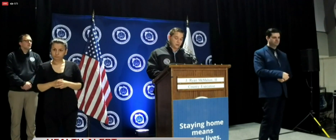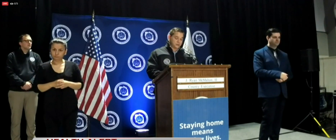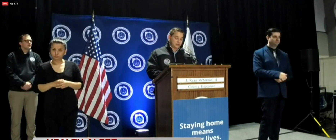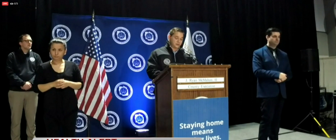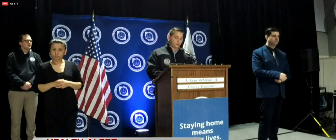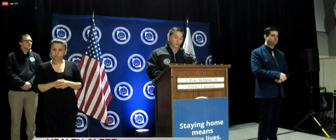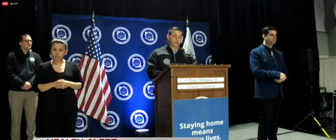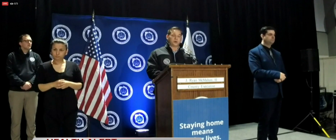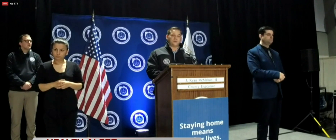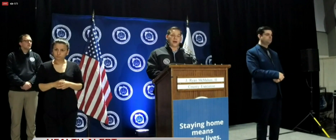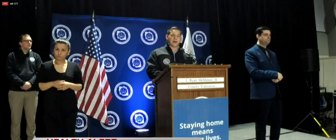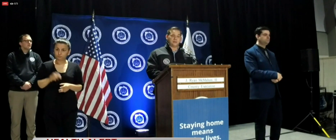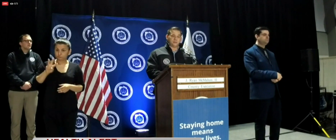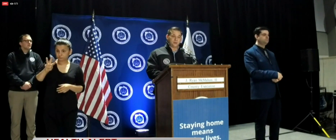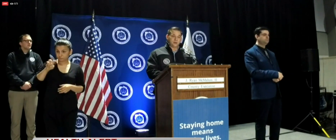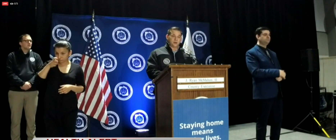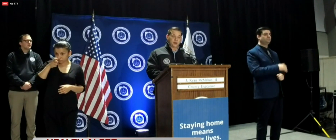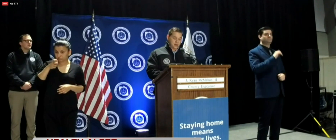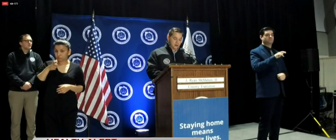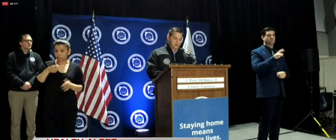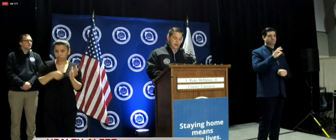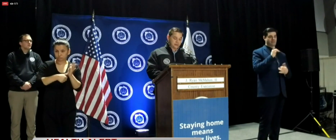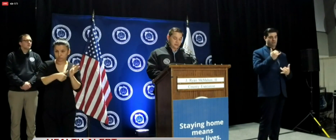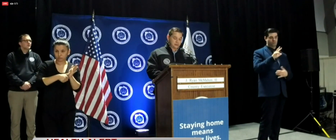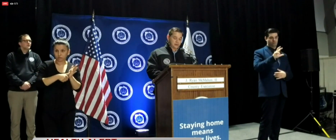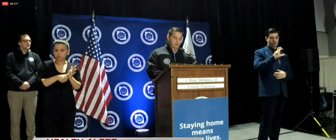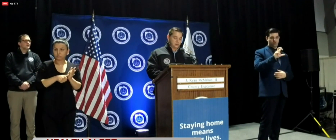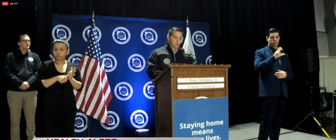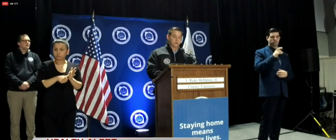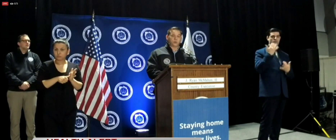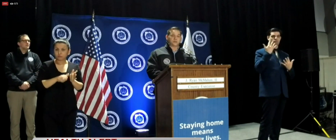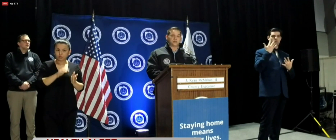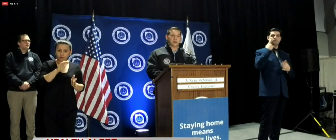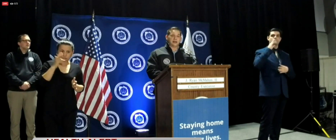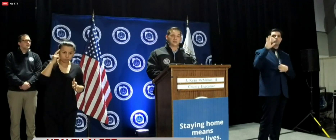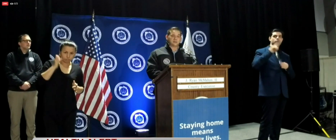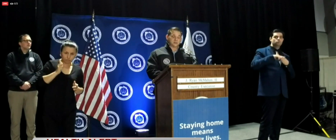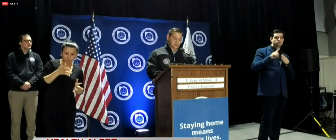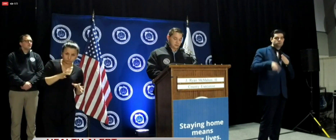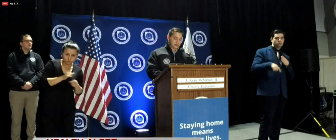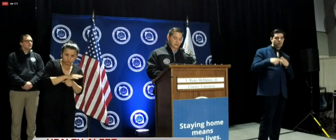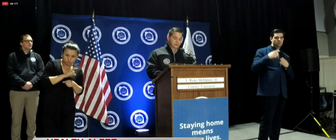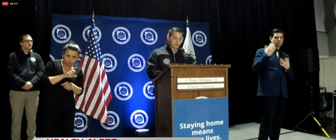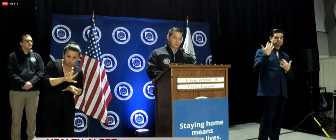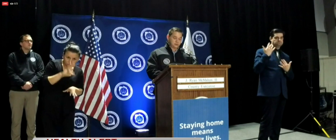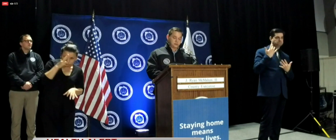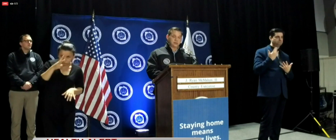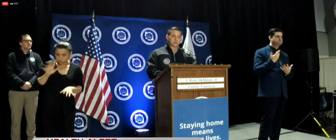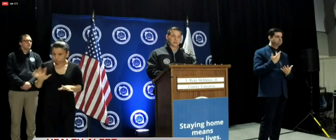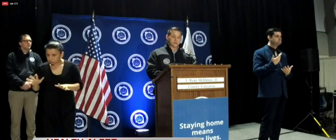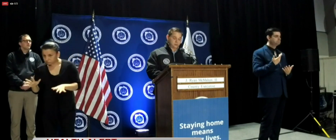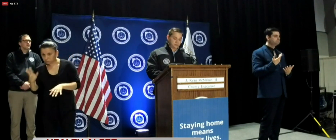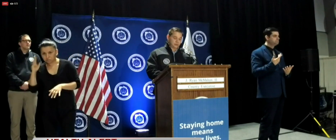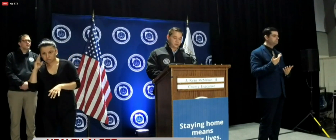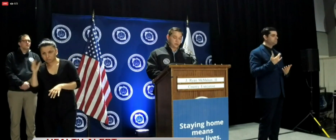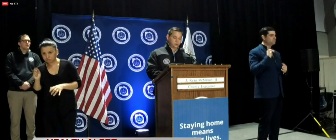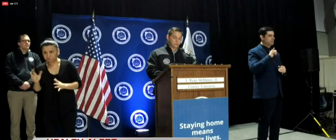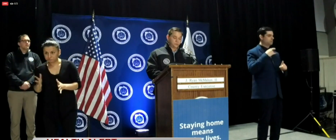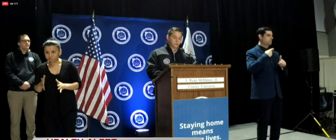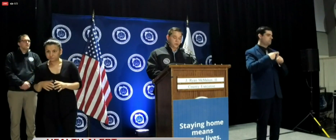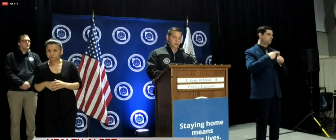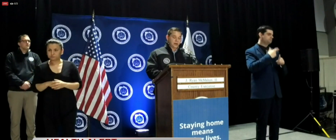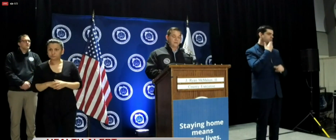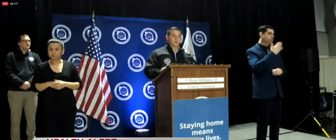tests, receiving 435 tests with only 14 positives. That's